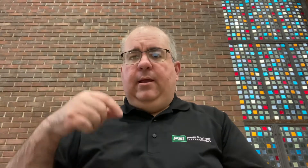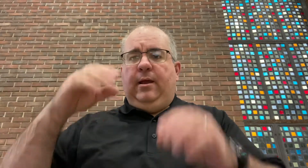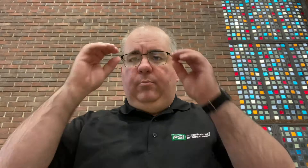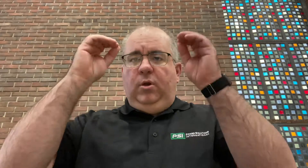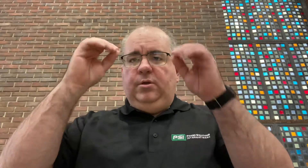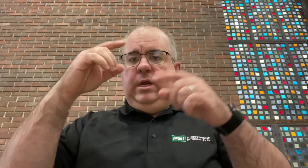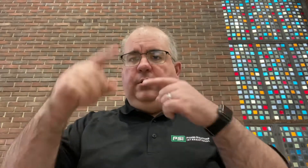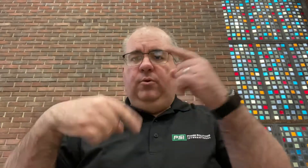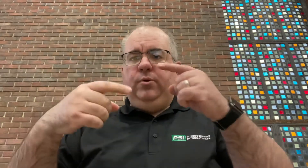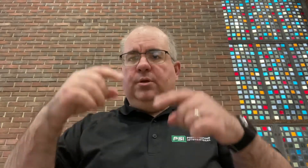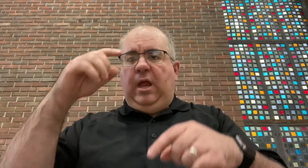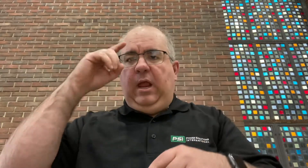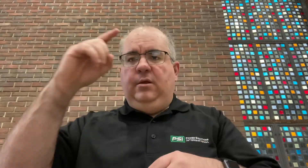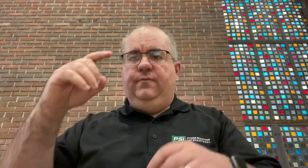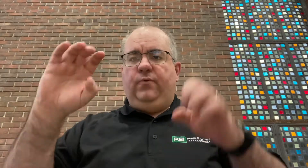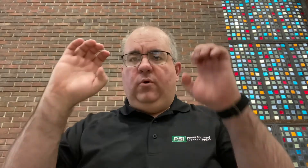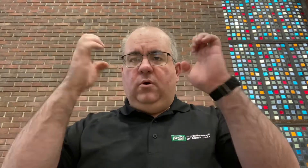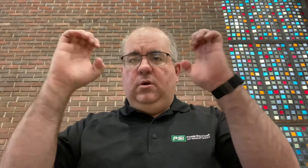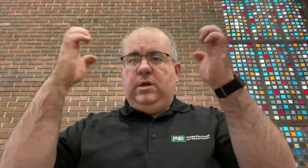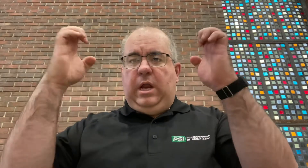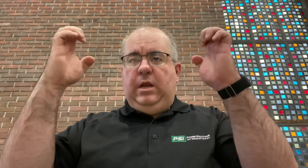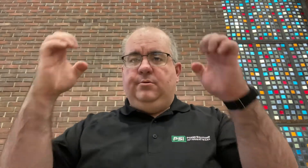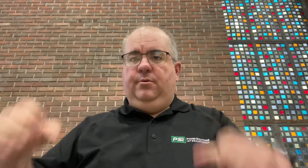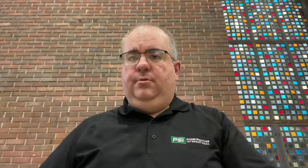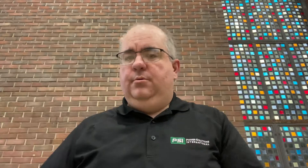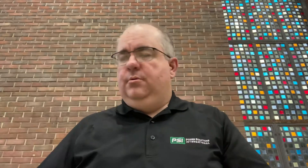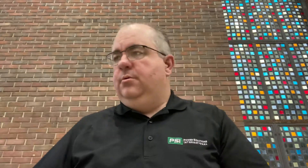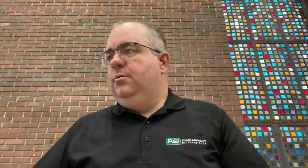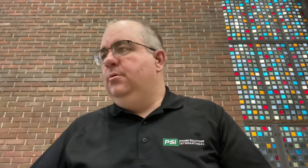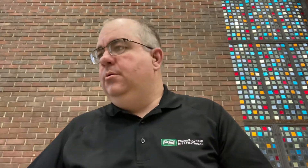I'm going to teach you sign for Easter.